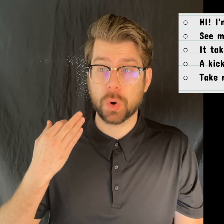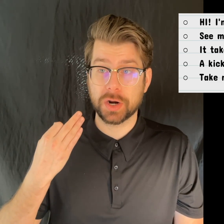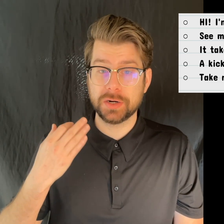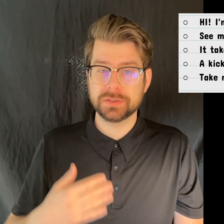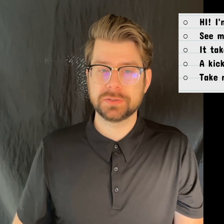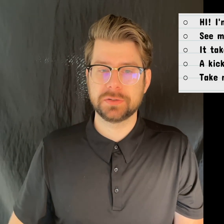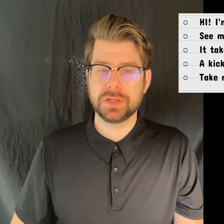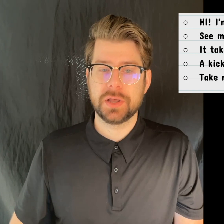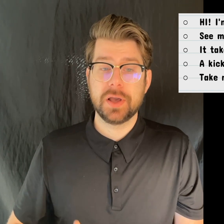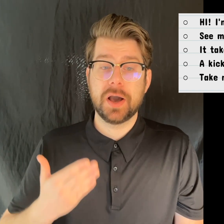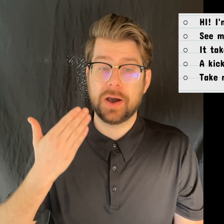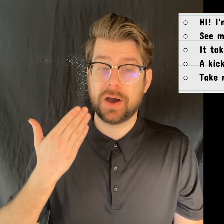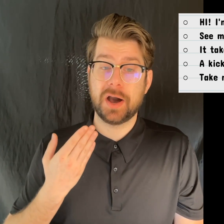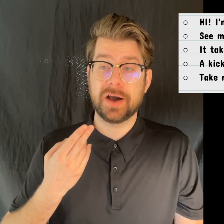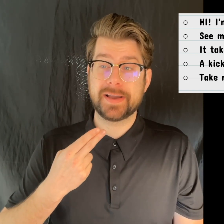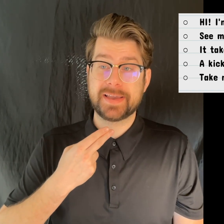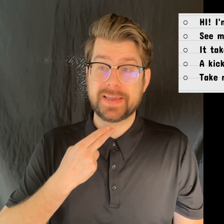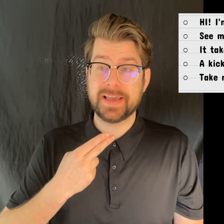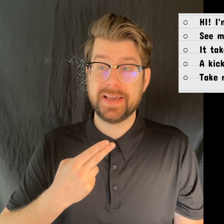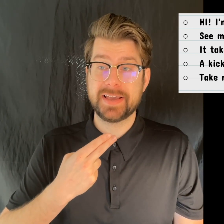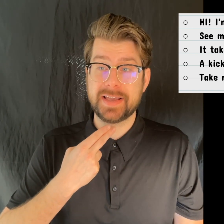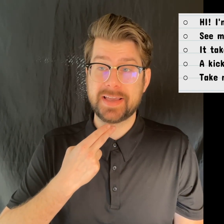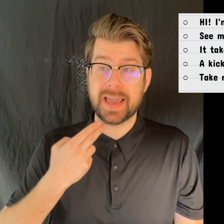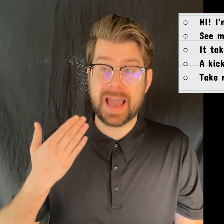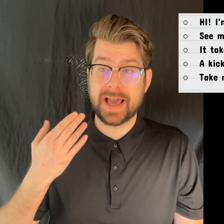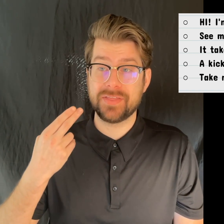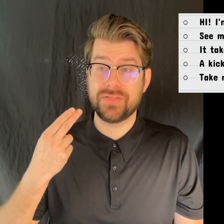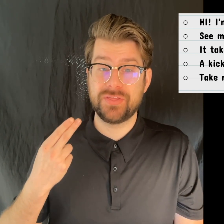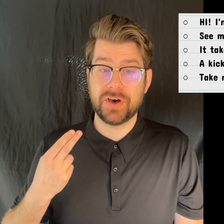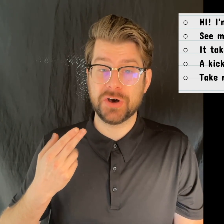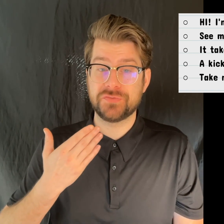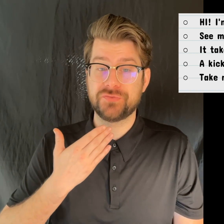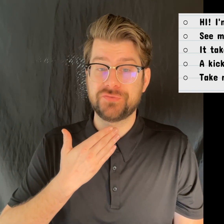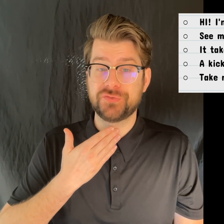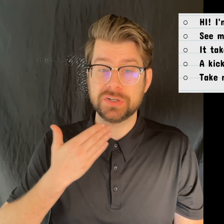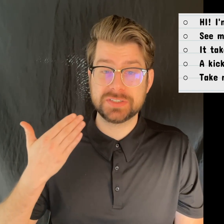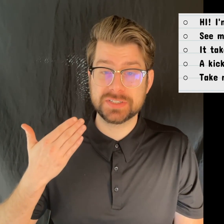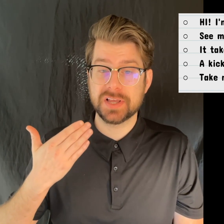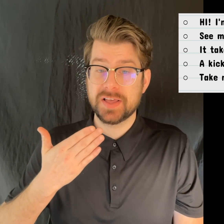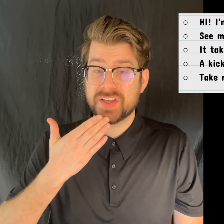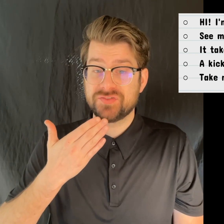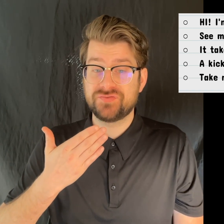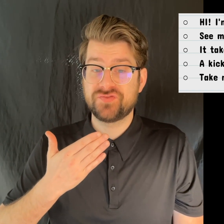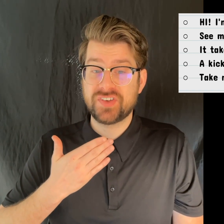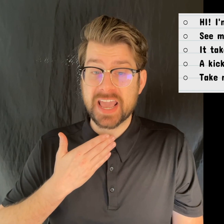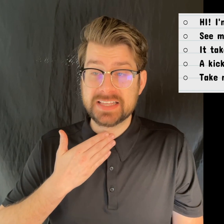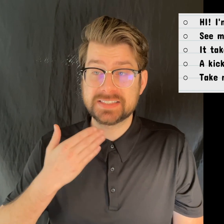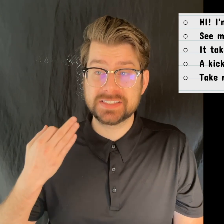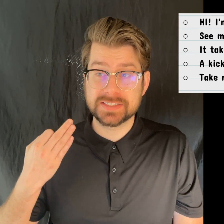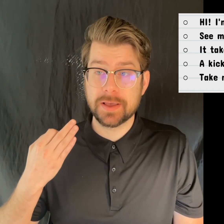4. A kick at the foot, face,